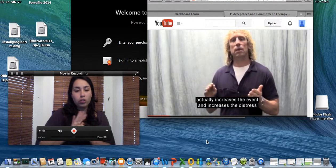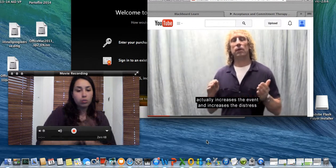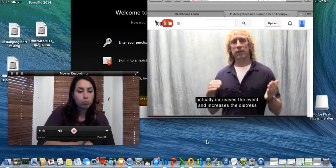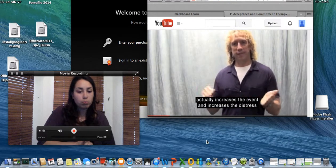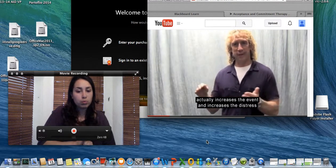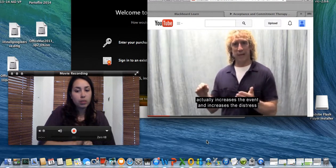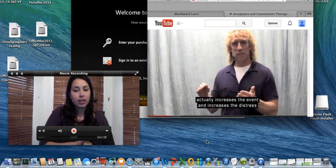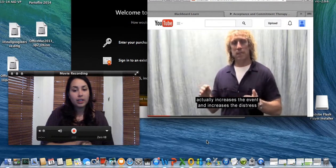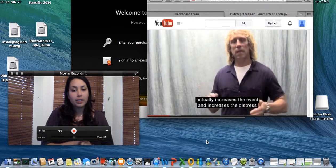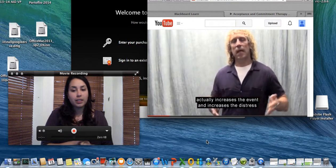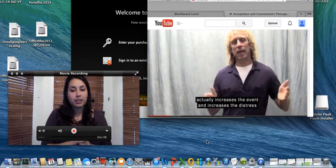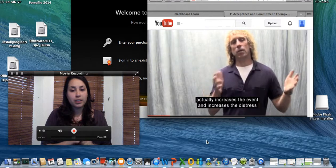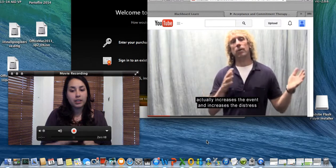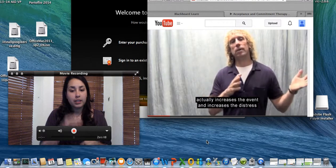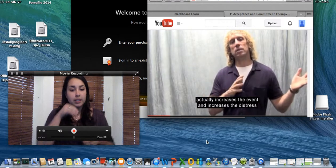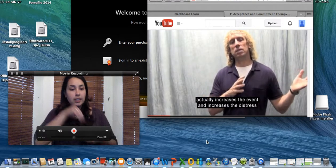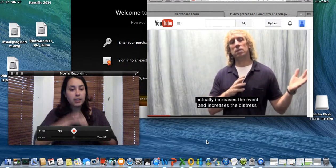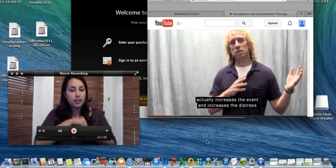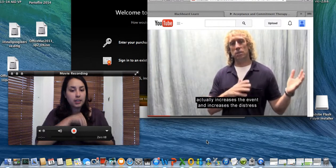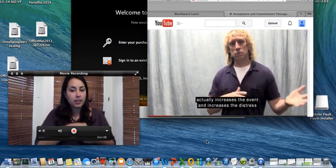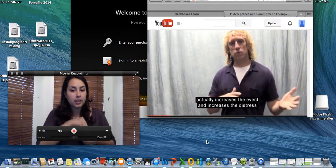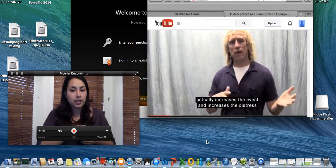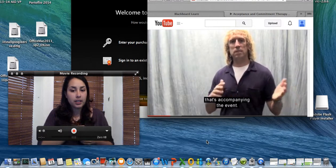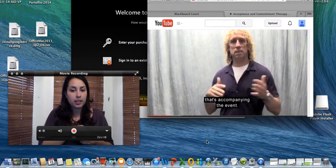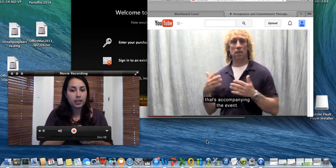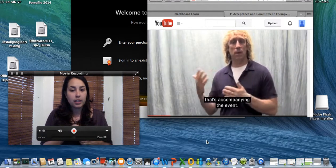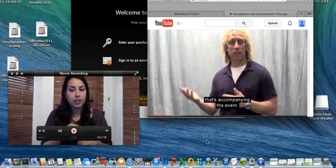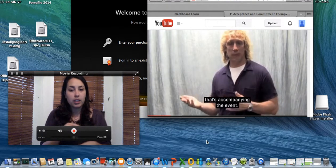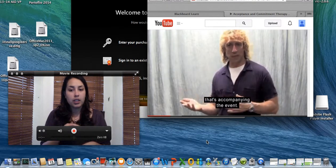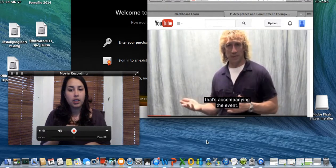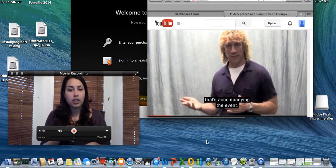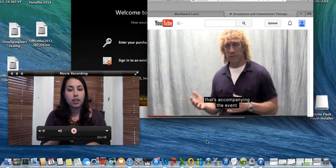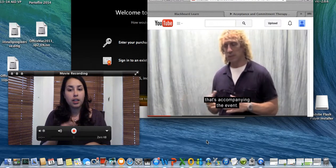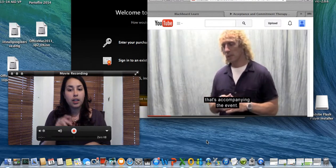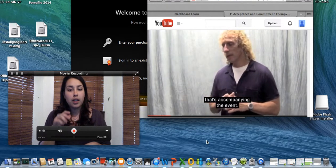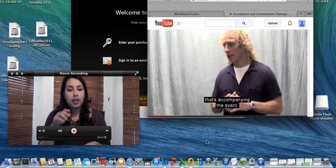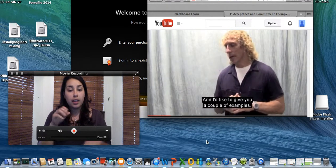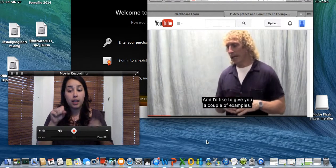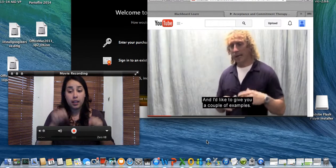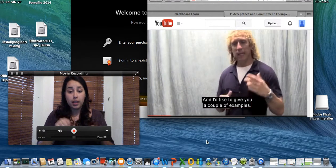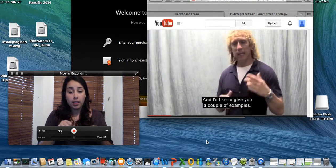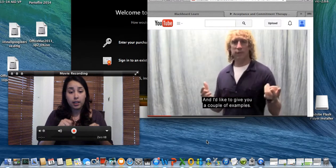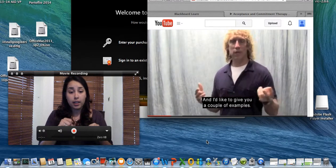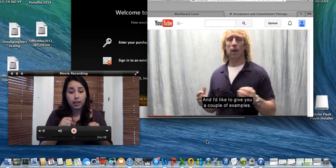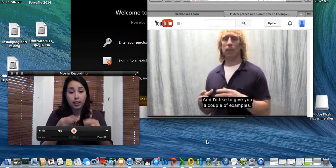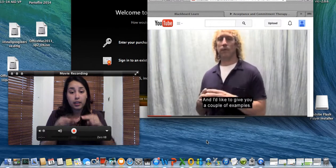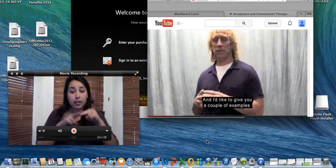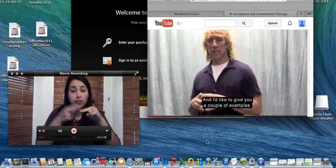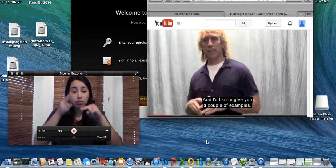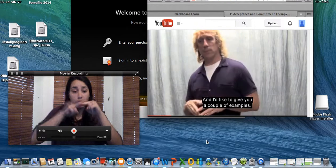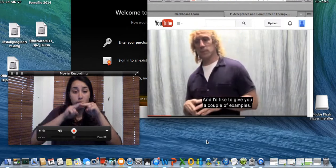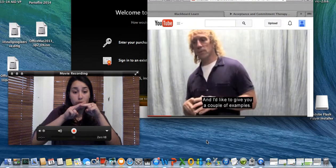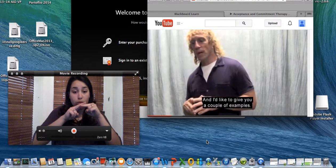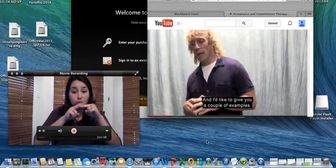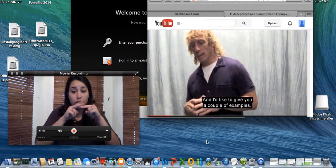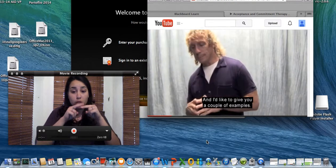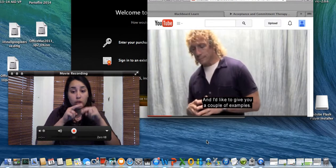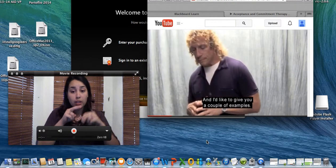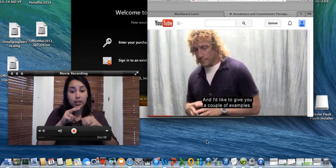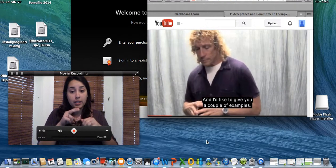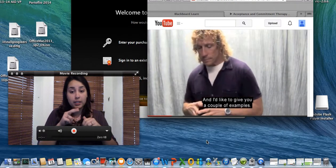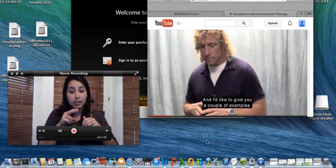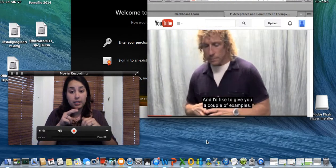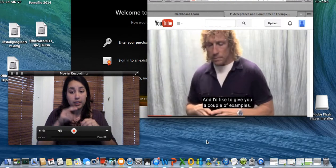increases the event and increases the distress that's accompanying the event. And I'd like to give you a couple of examples.